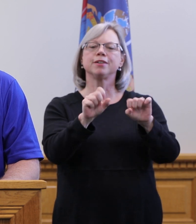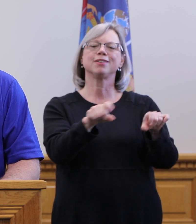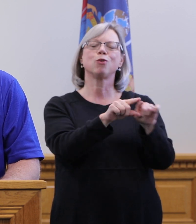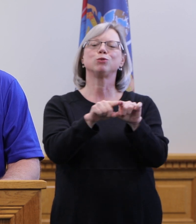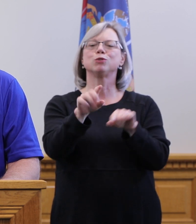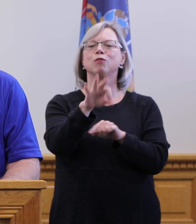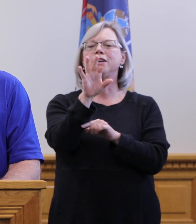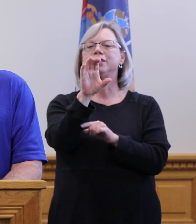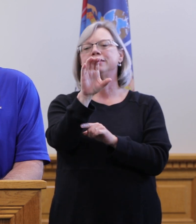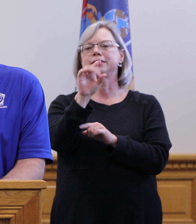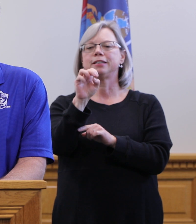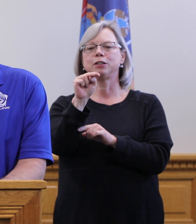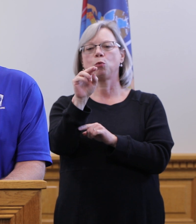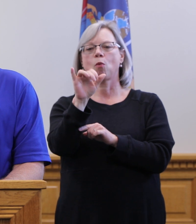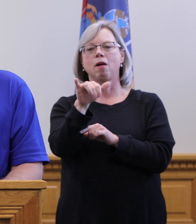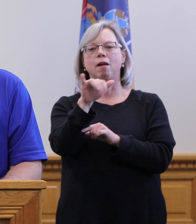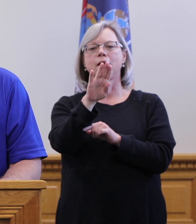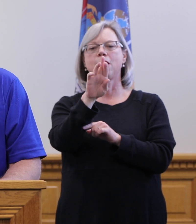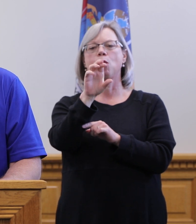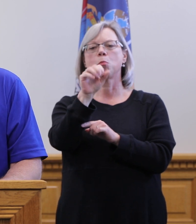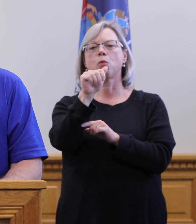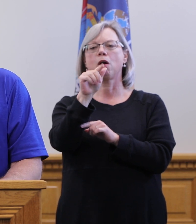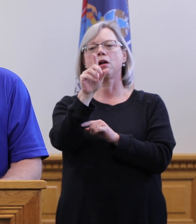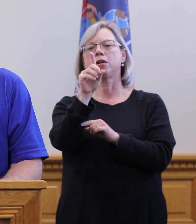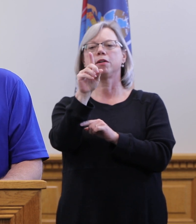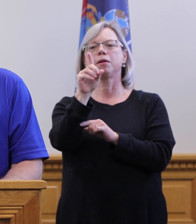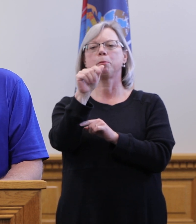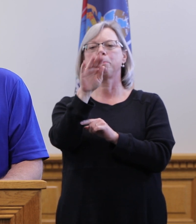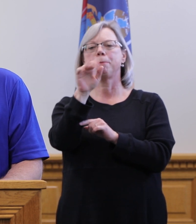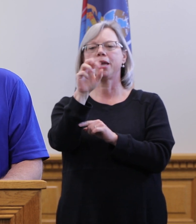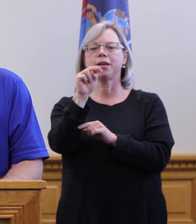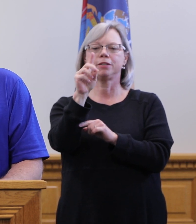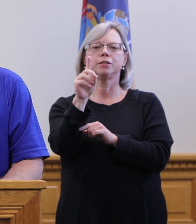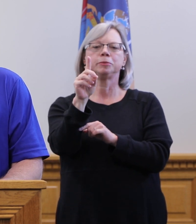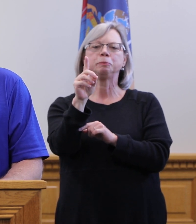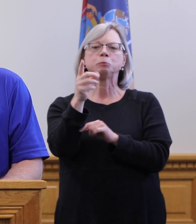details. If you don't have access to the internet, call